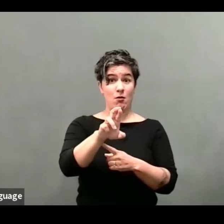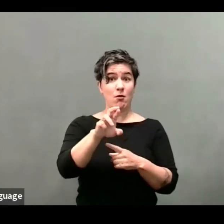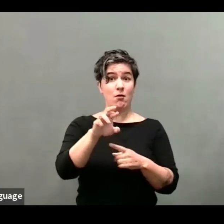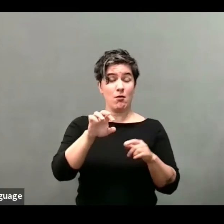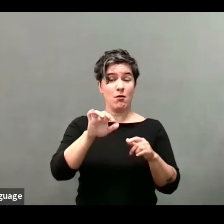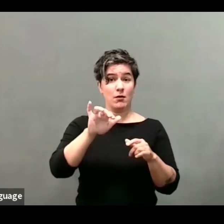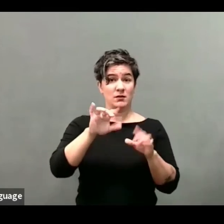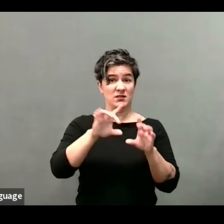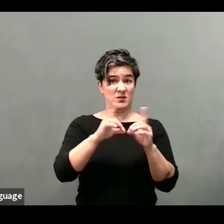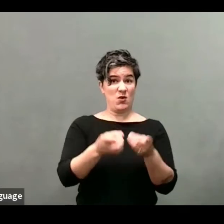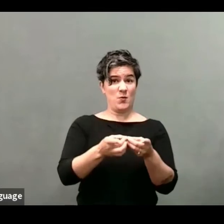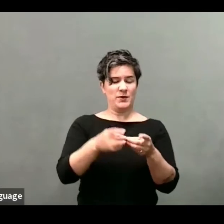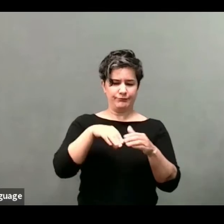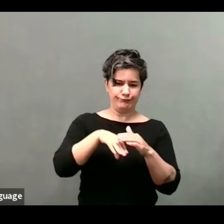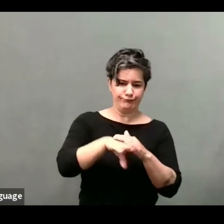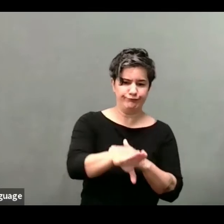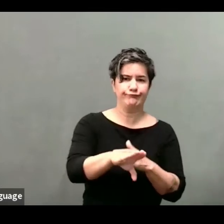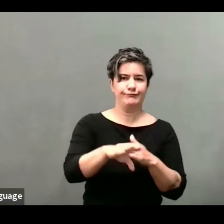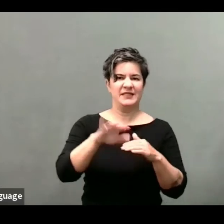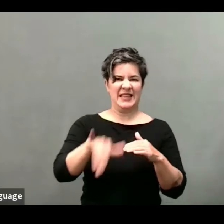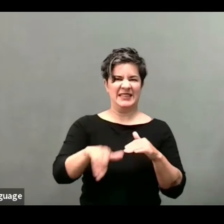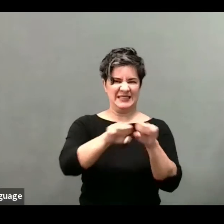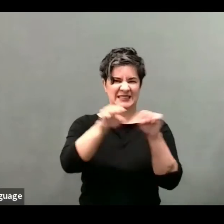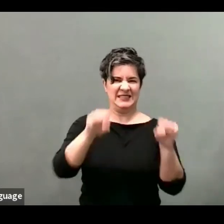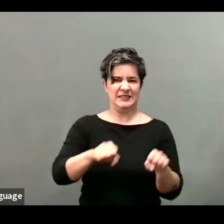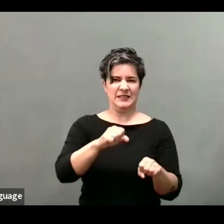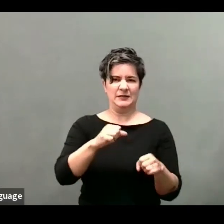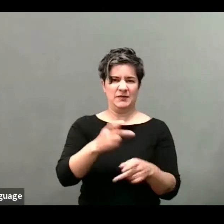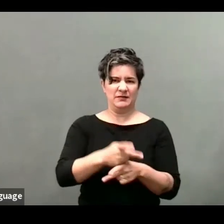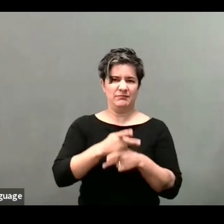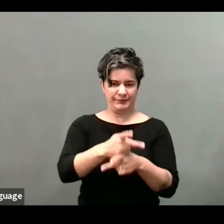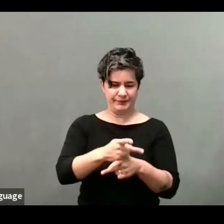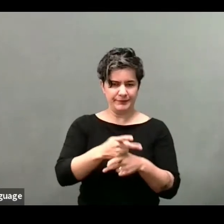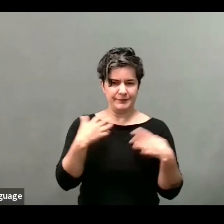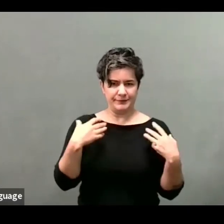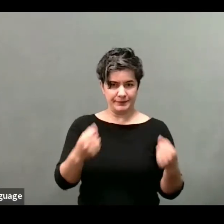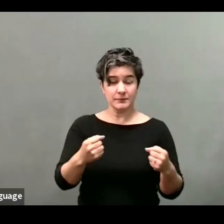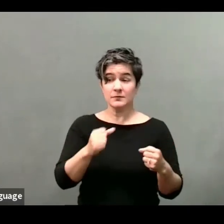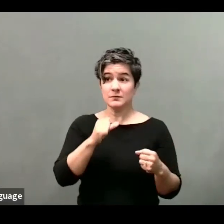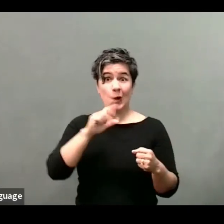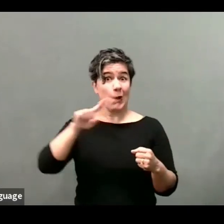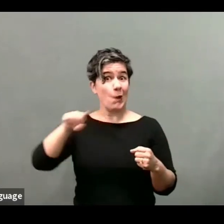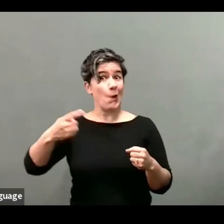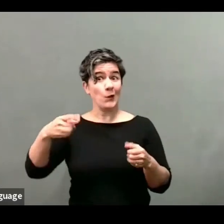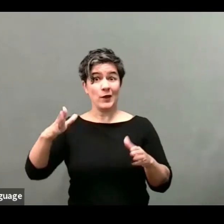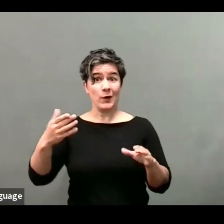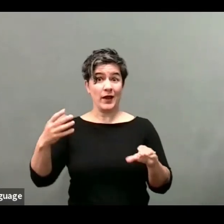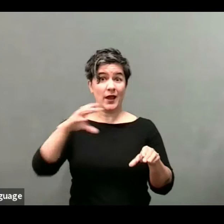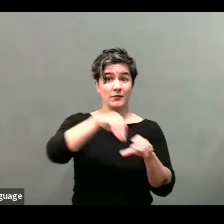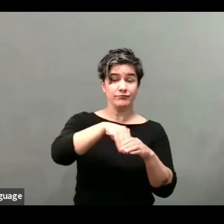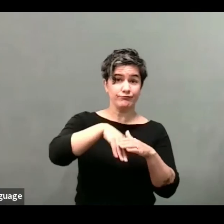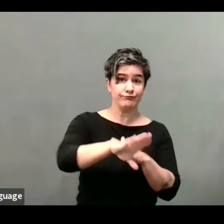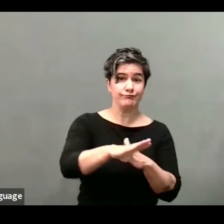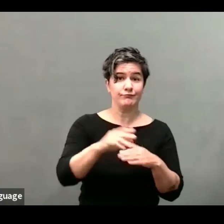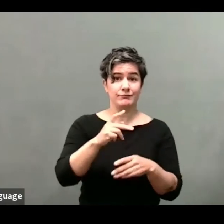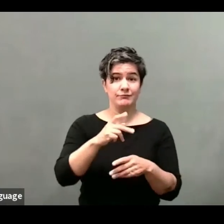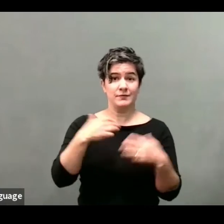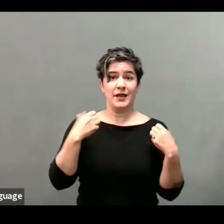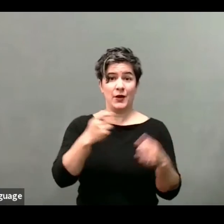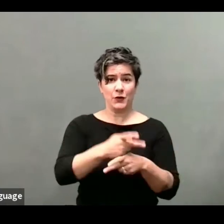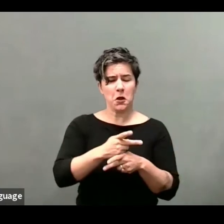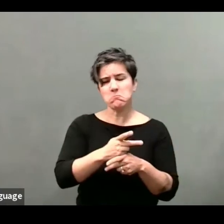oftentimes where they enter the healthcare system. However, that's not the only way that survivors will interact with